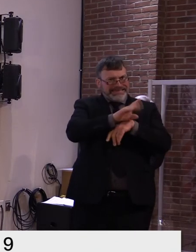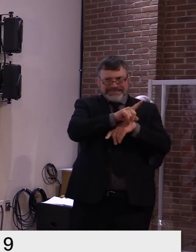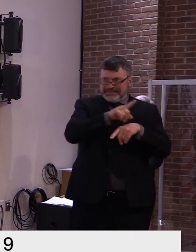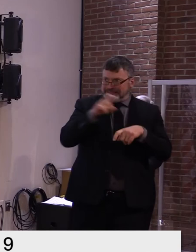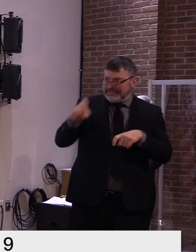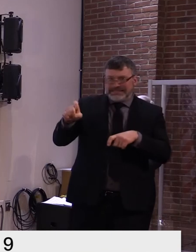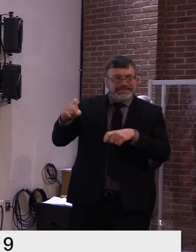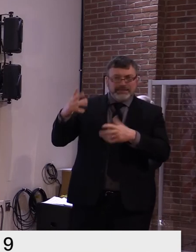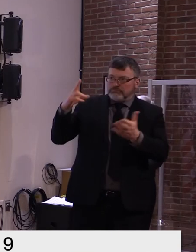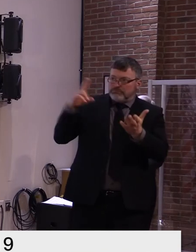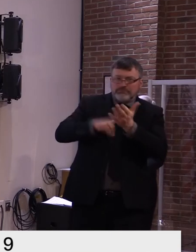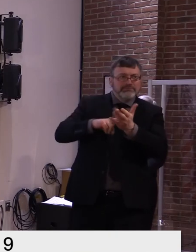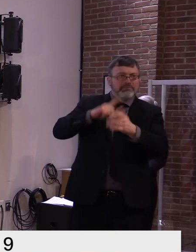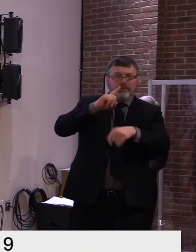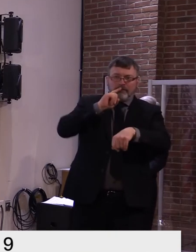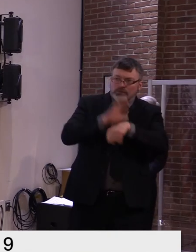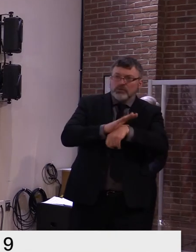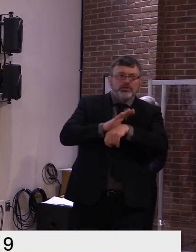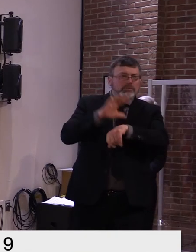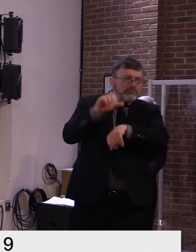that we put off from last year for a loved one?